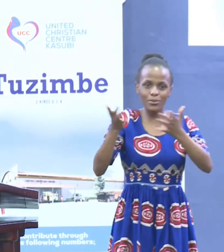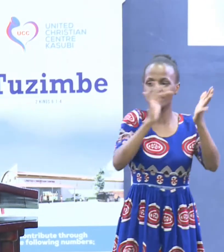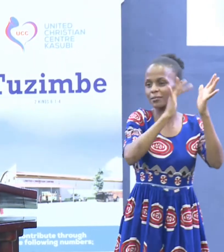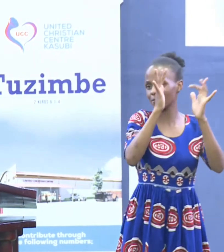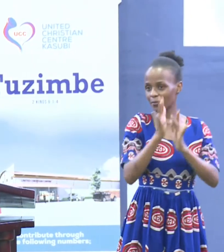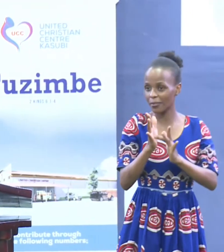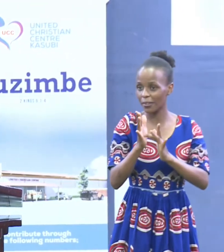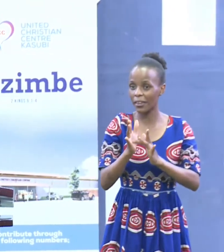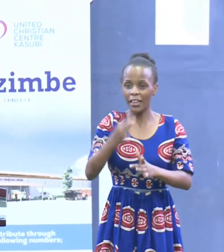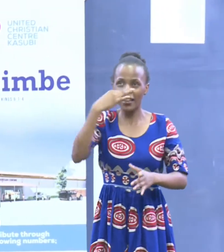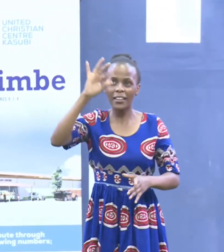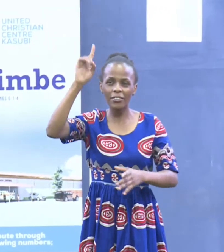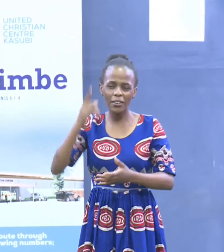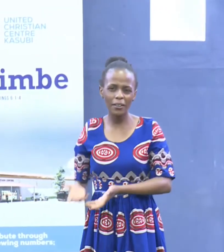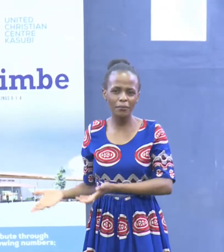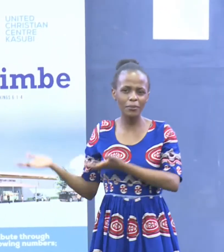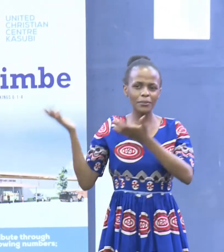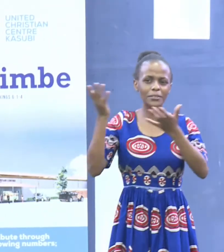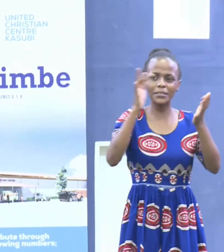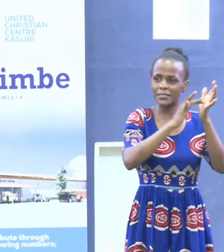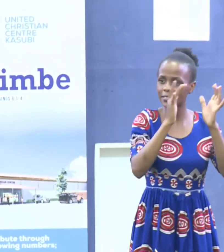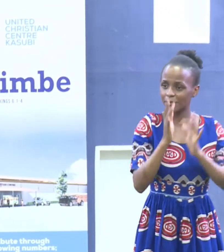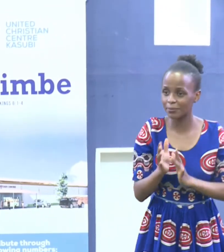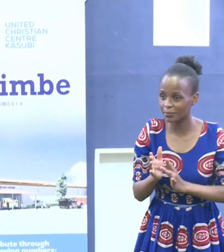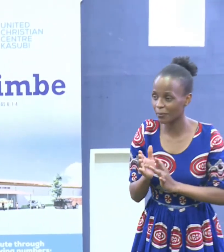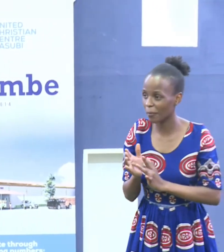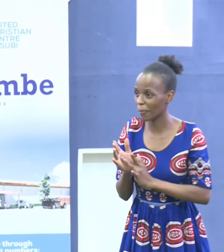bring Jesus. And when he brings Jesus,